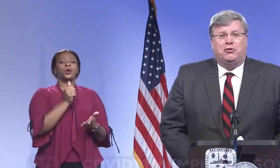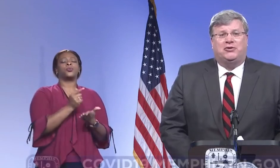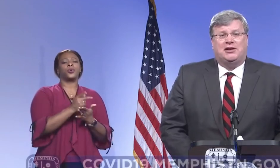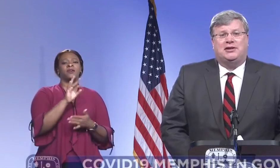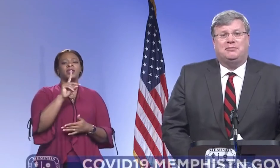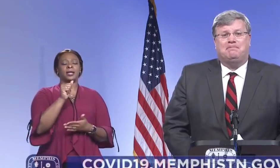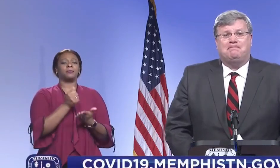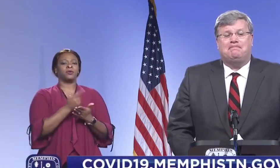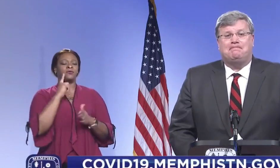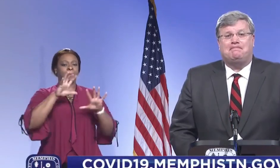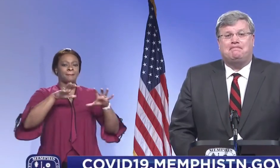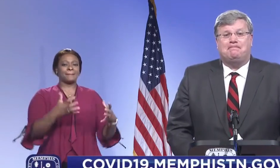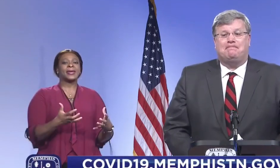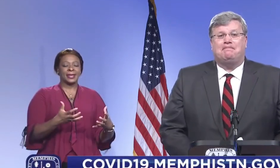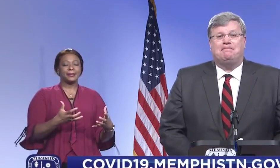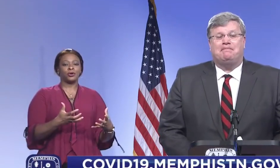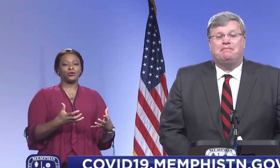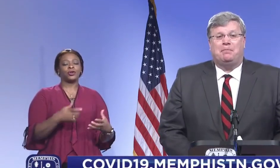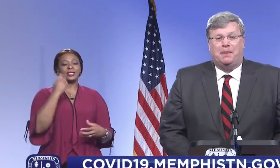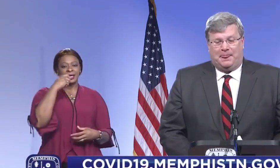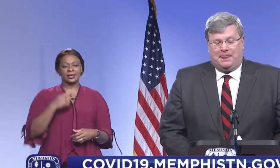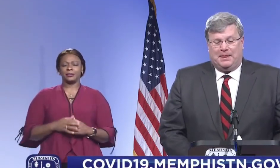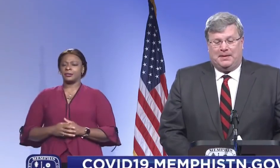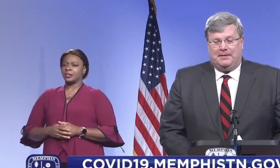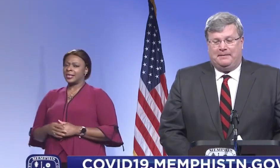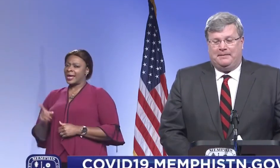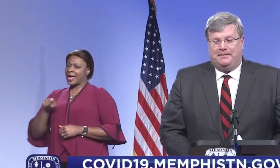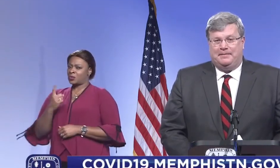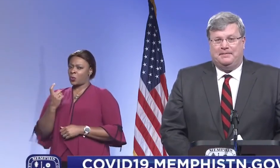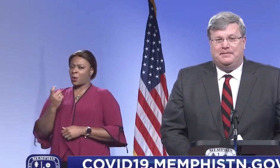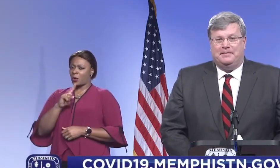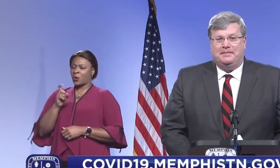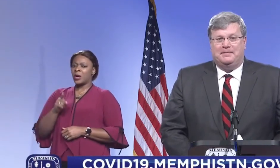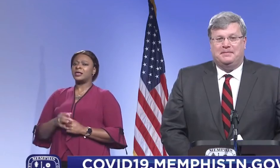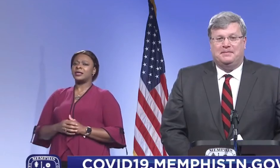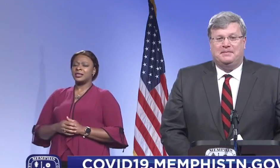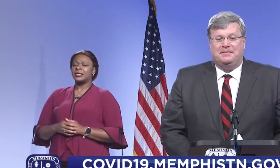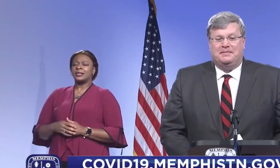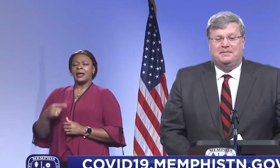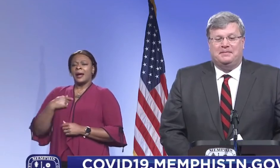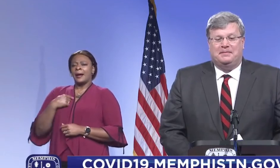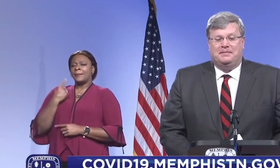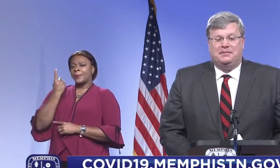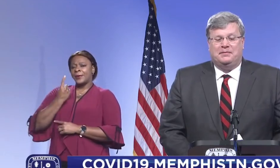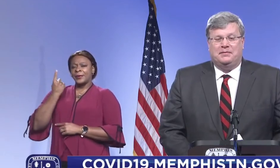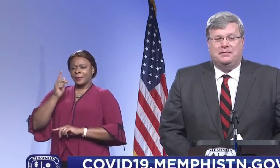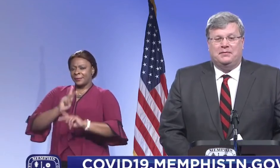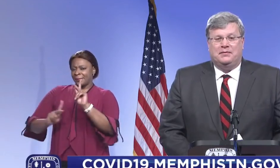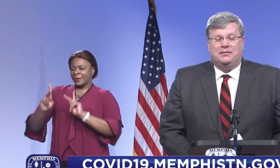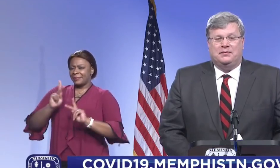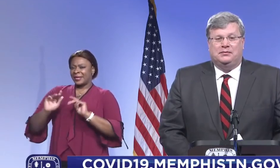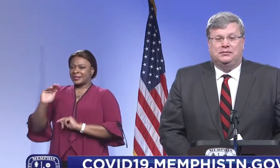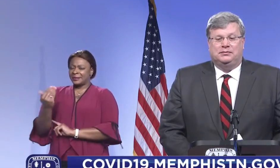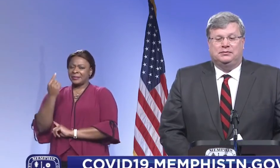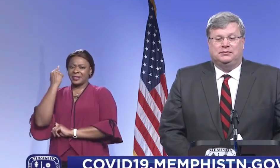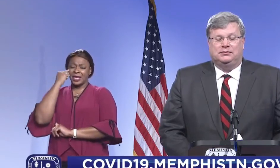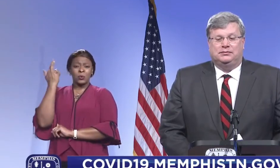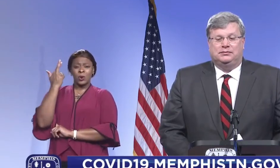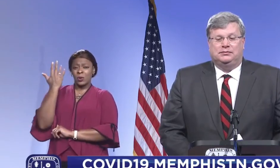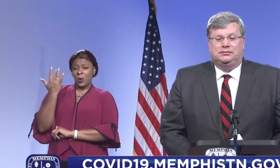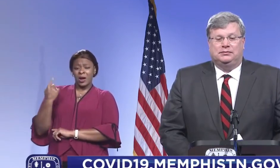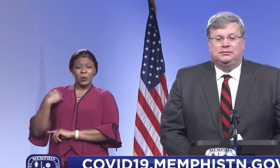pool testing. And may I ask one more question? I'm wondering, people seem to think that the reason